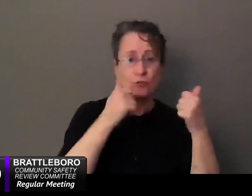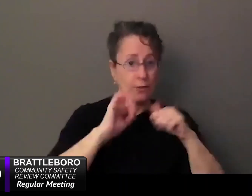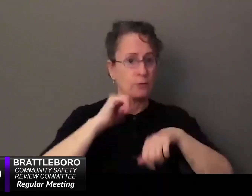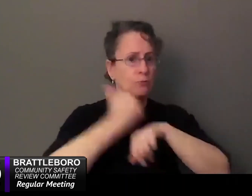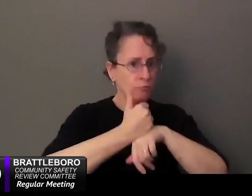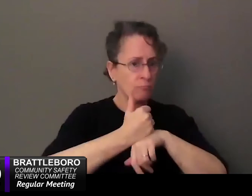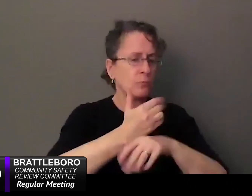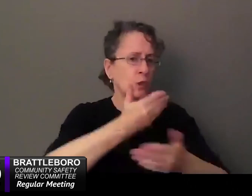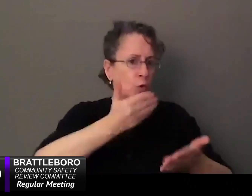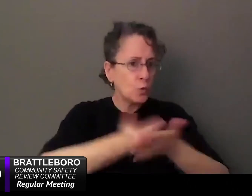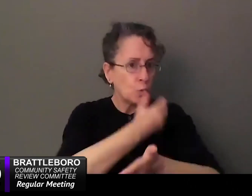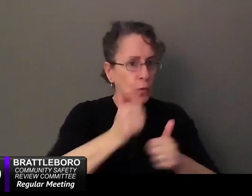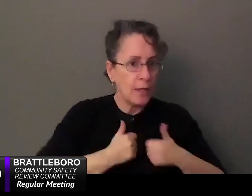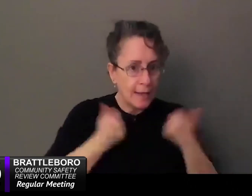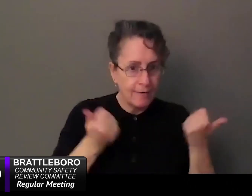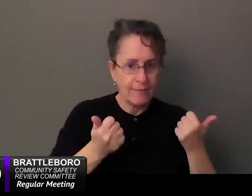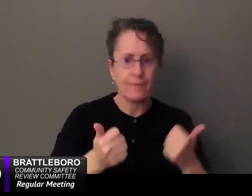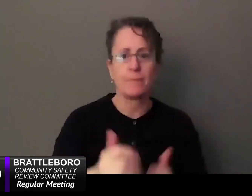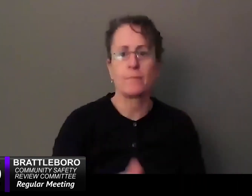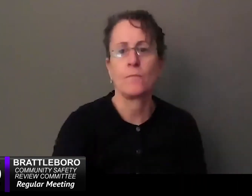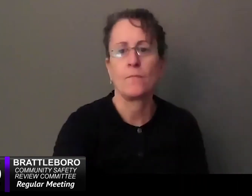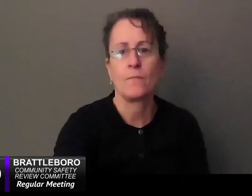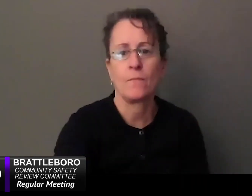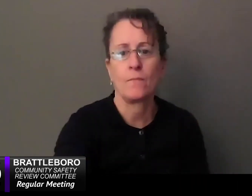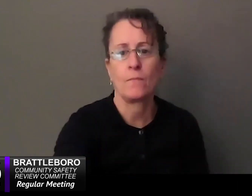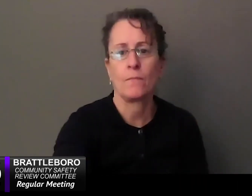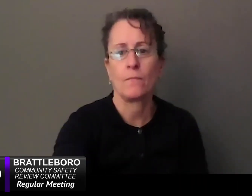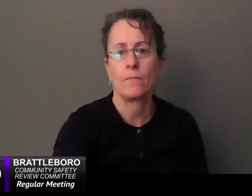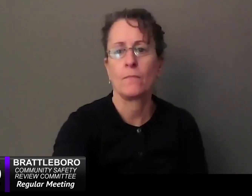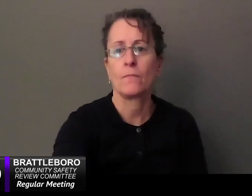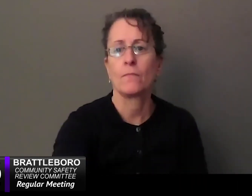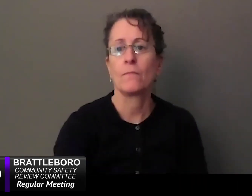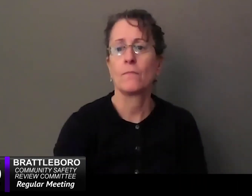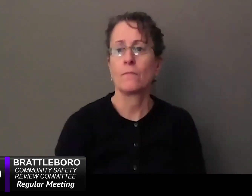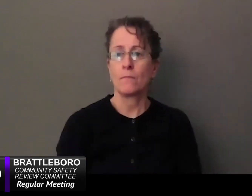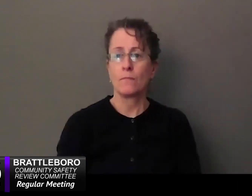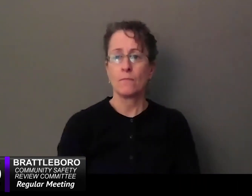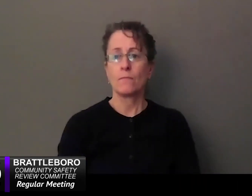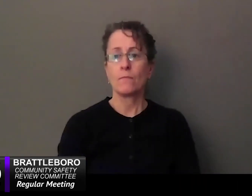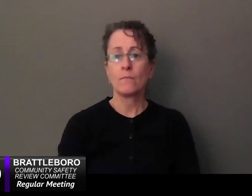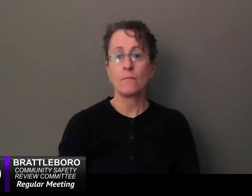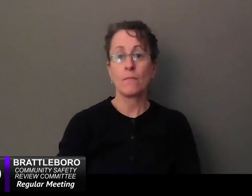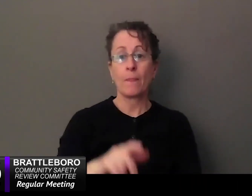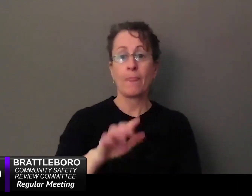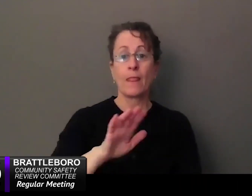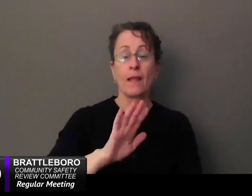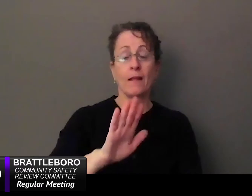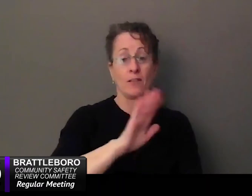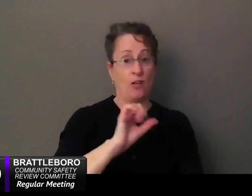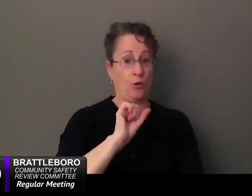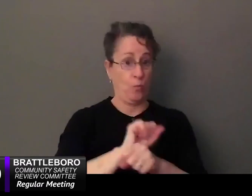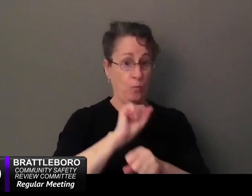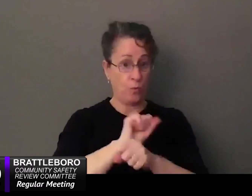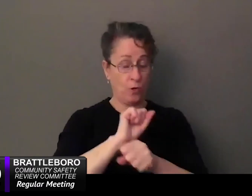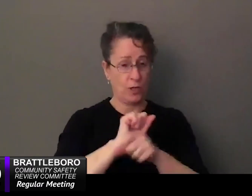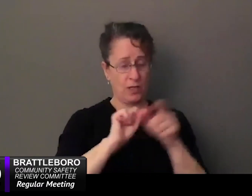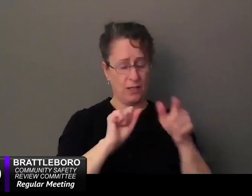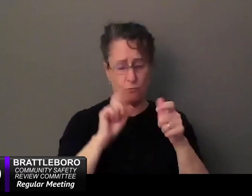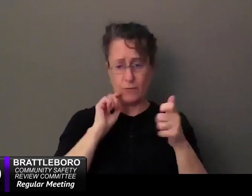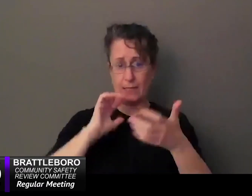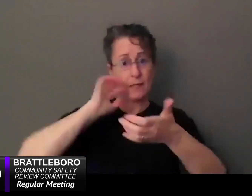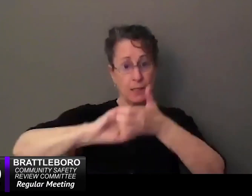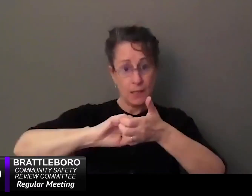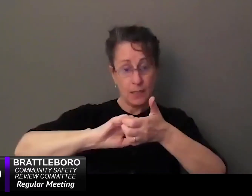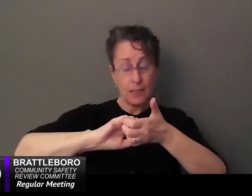And the work that I've seen happening there with partnerships between the town and the Community Justice